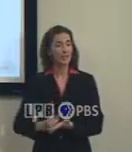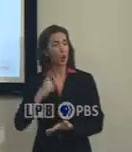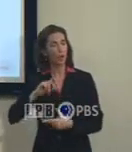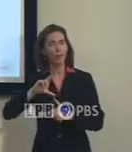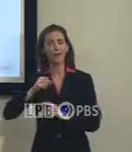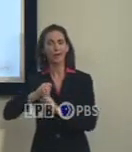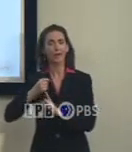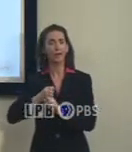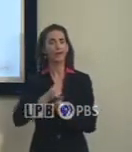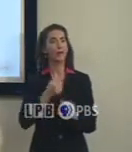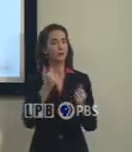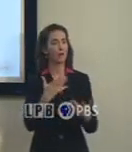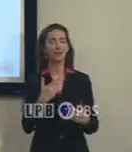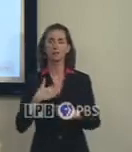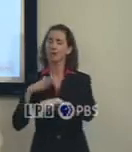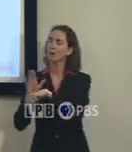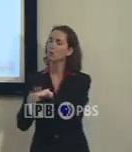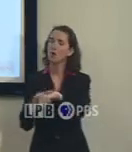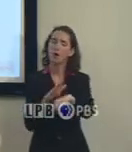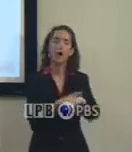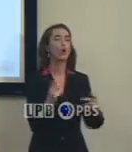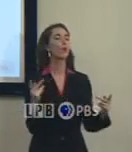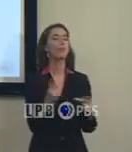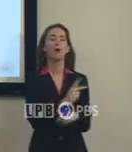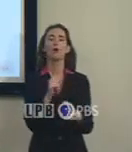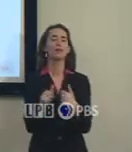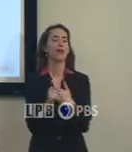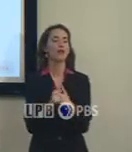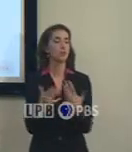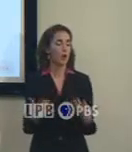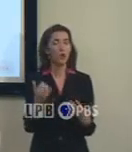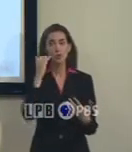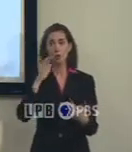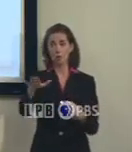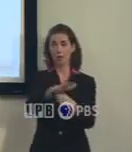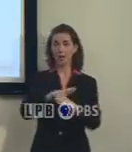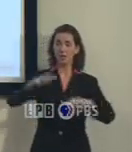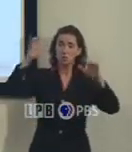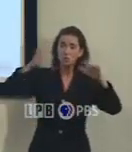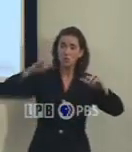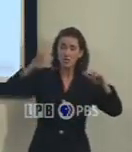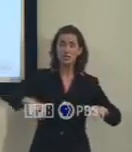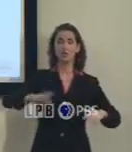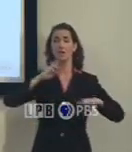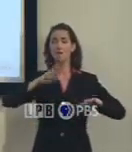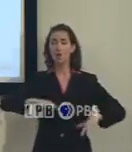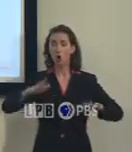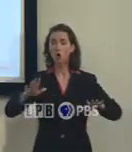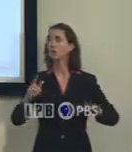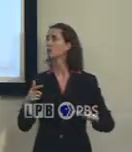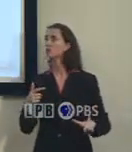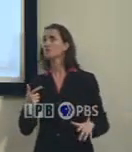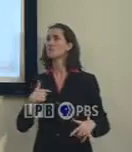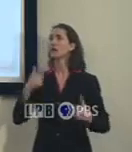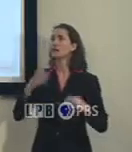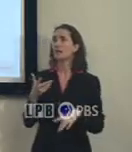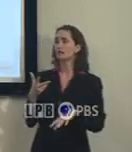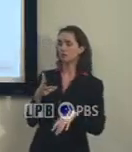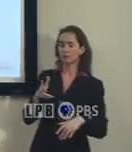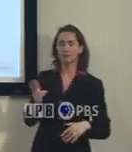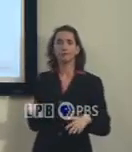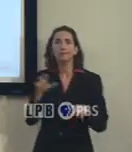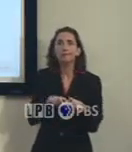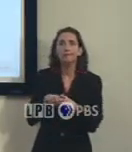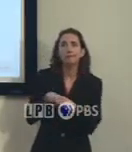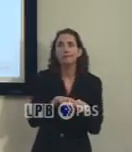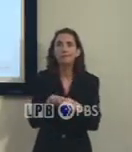It's probably one of the most dangerous things you can do if you're getting heavy rain and flooding, if you think that you're going to get out in a vehicle and try to move around, especially at